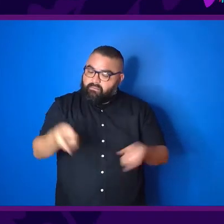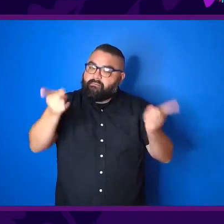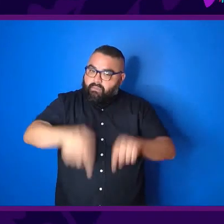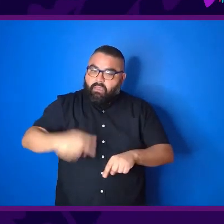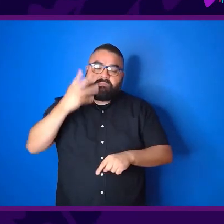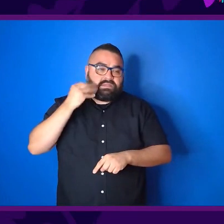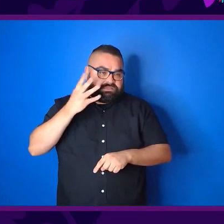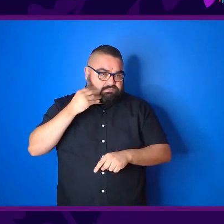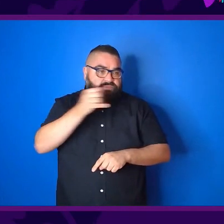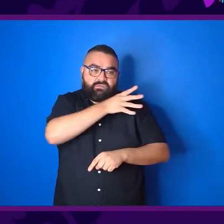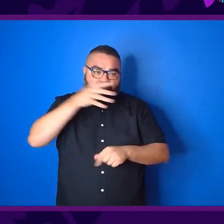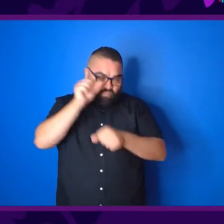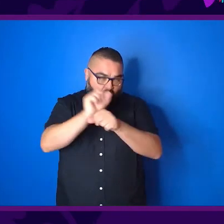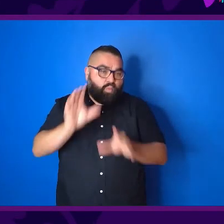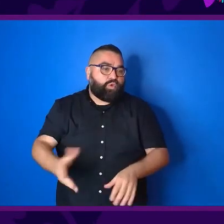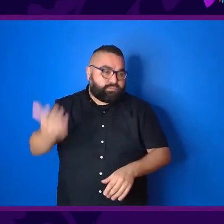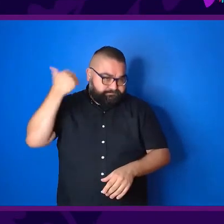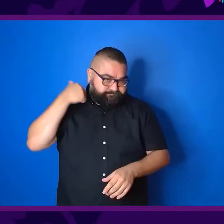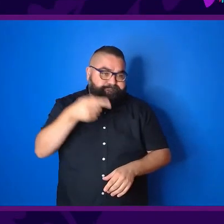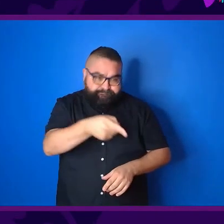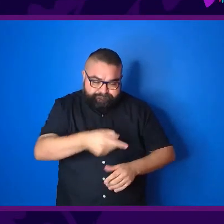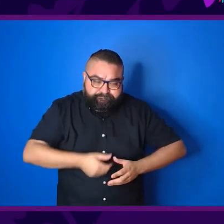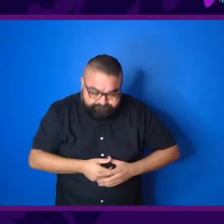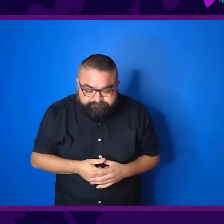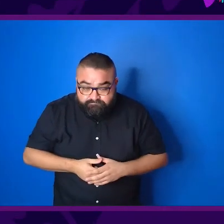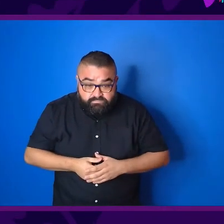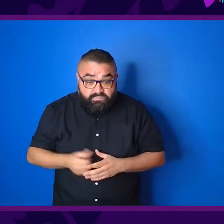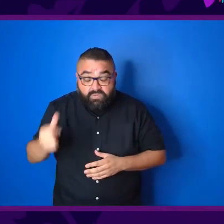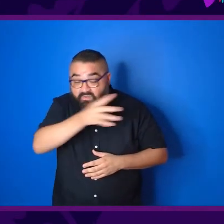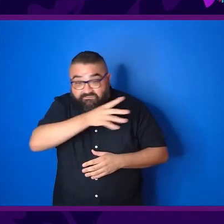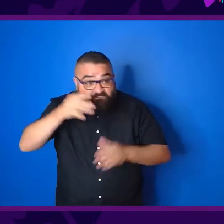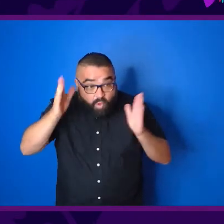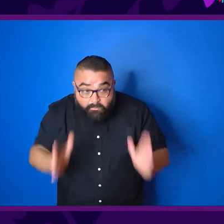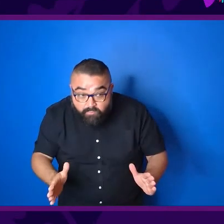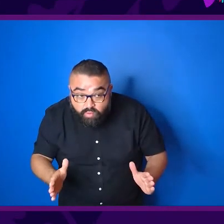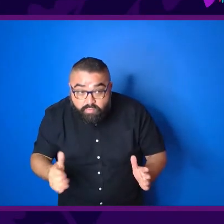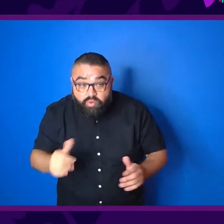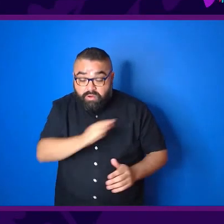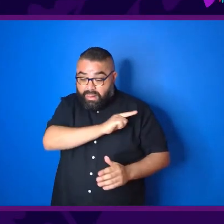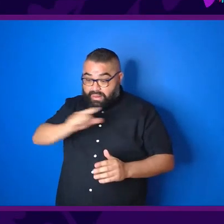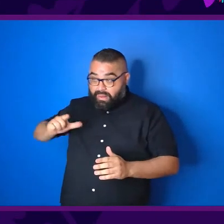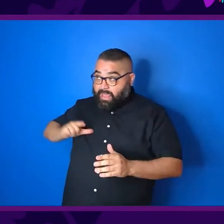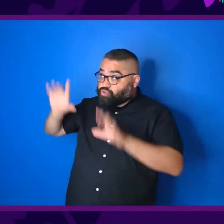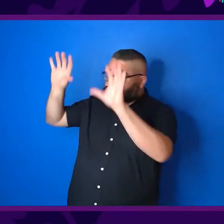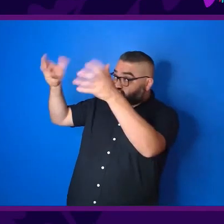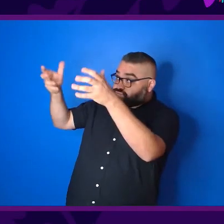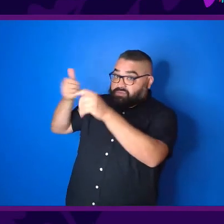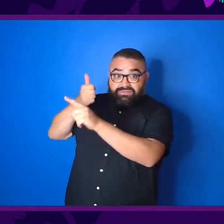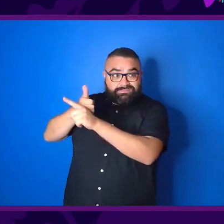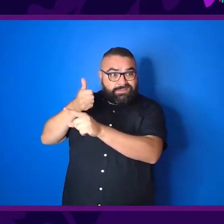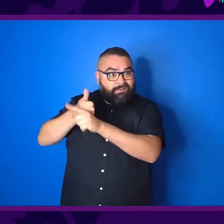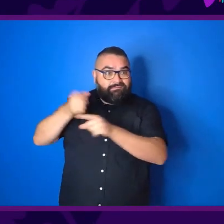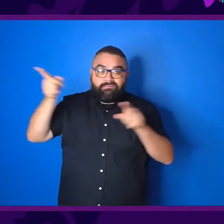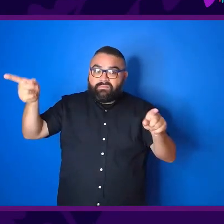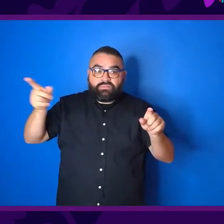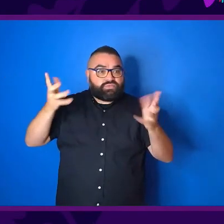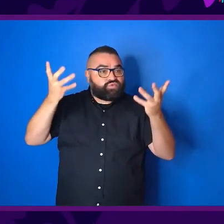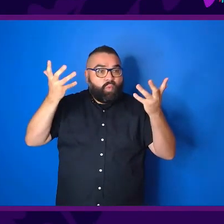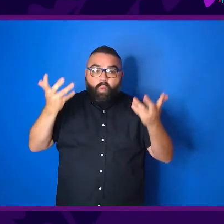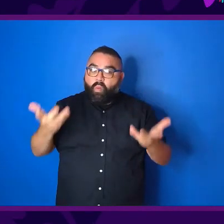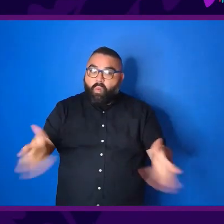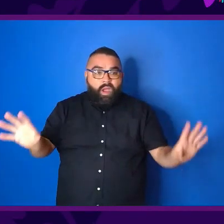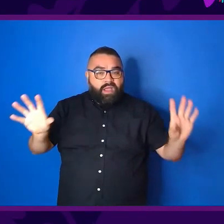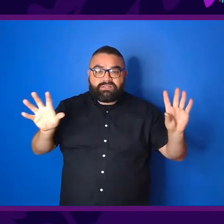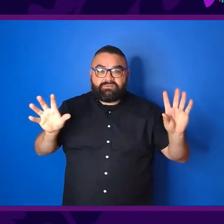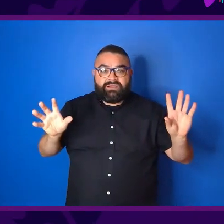And the farmers and the legislators did not want to change that law. And